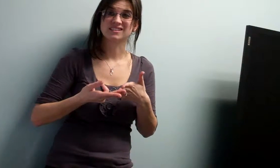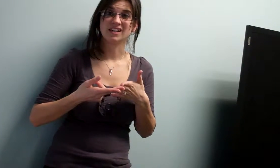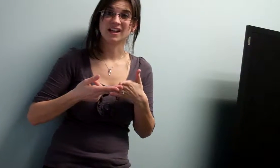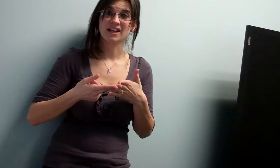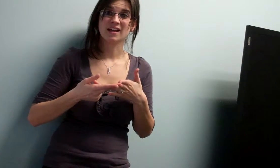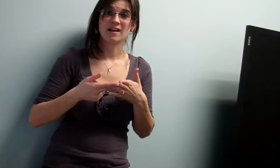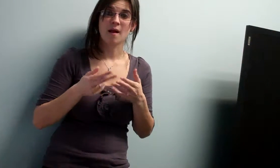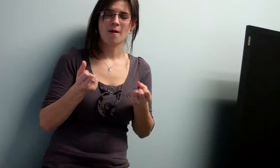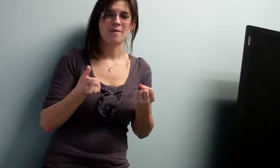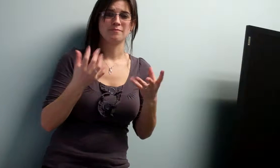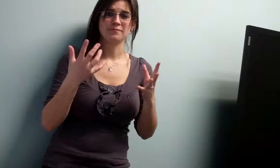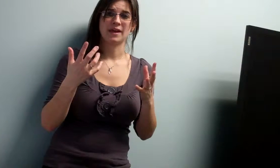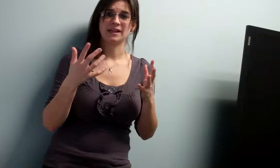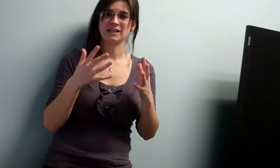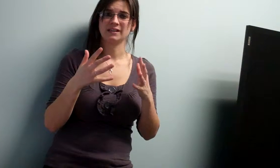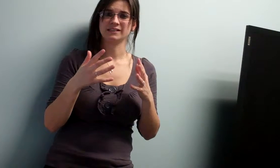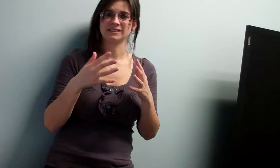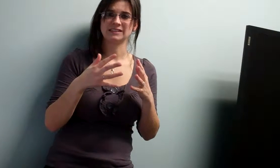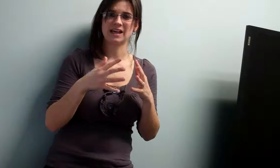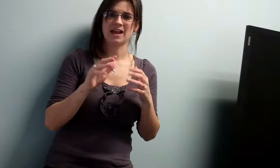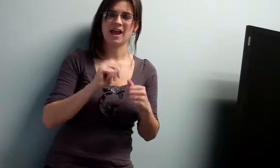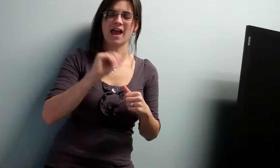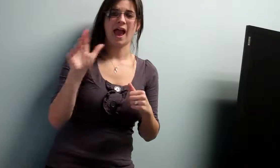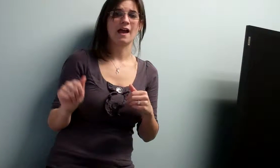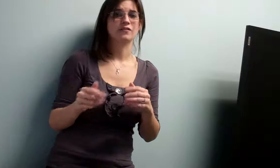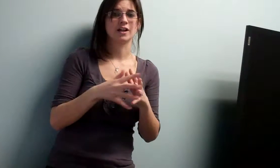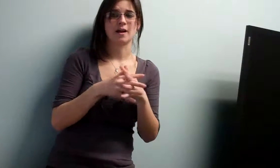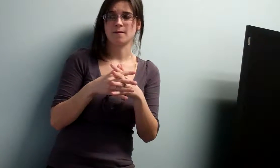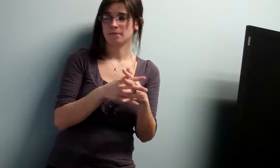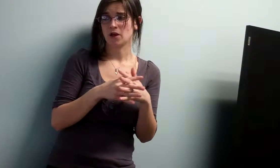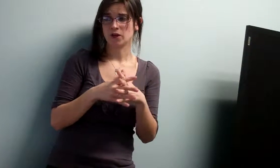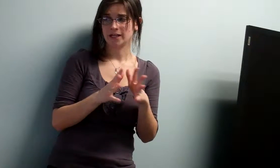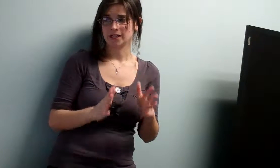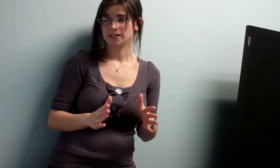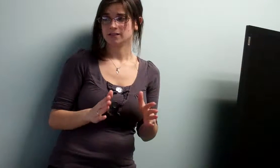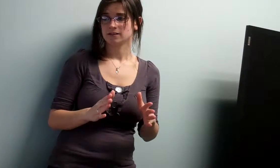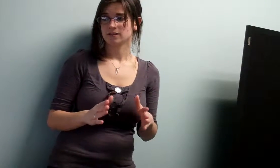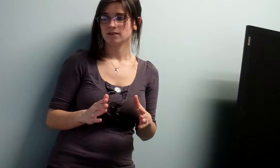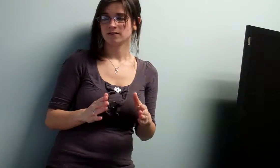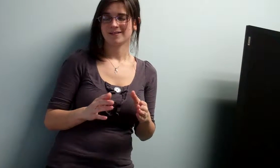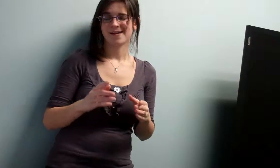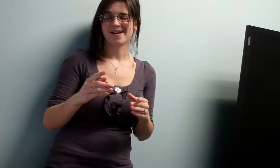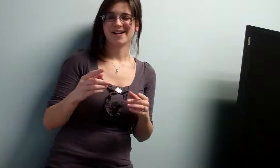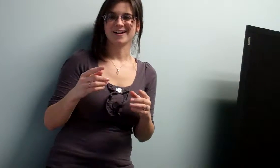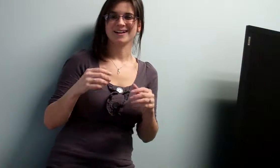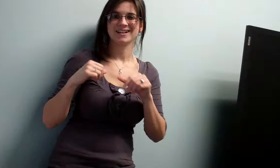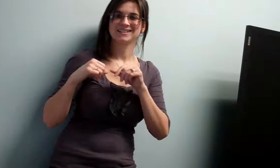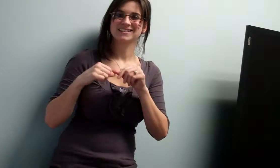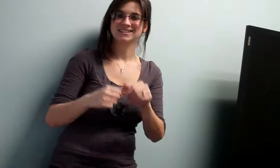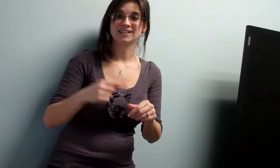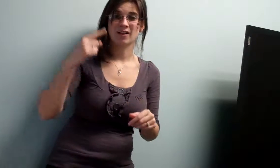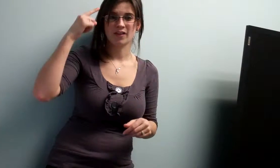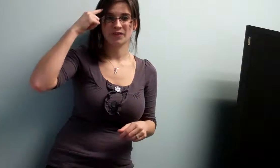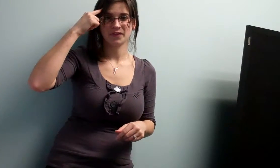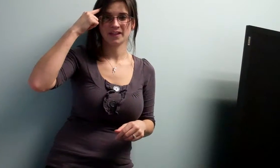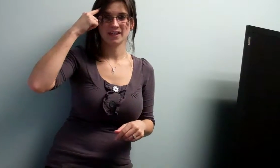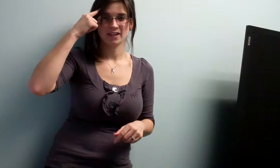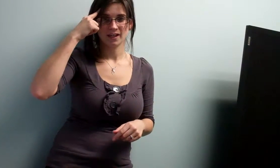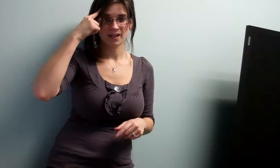have elements of the Du Bois position and have elements of the Washingtonian position in